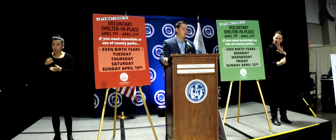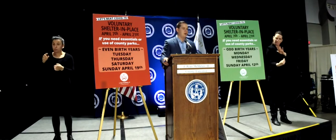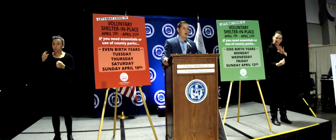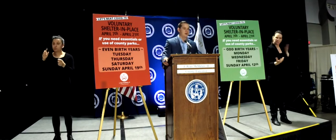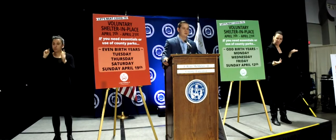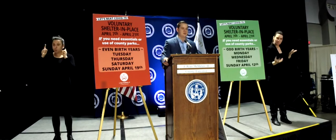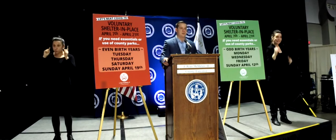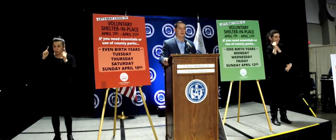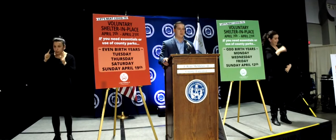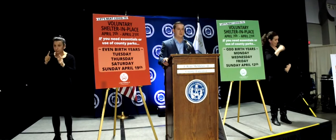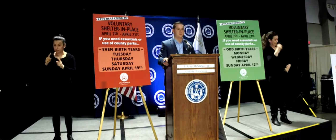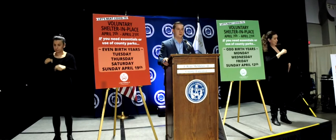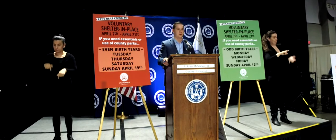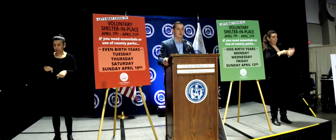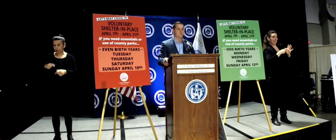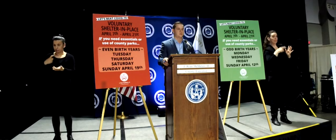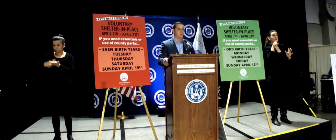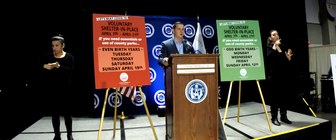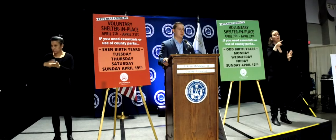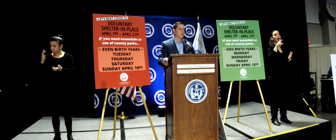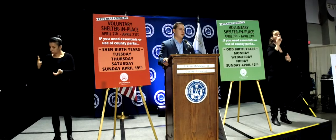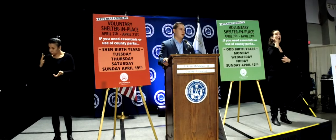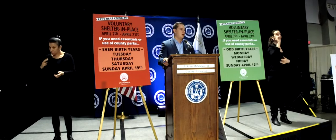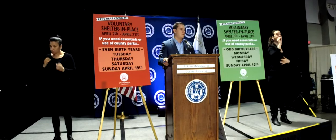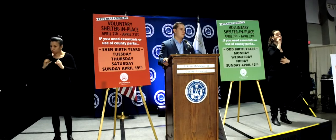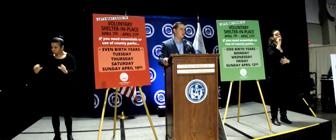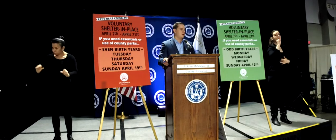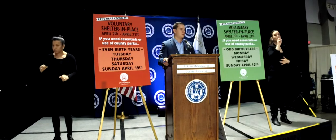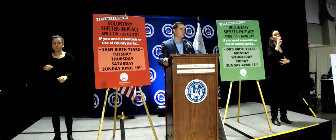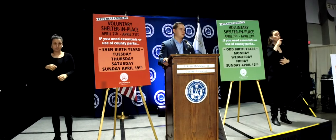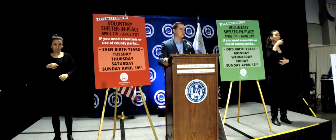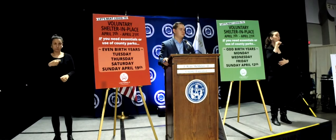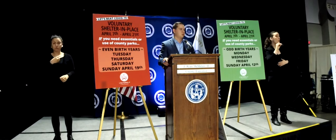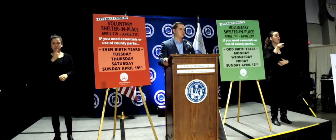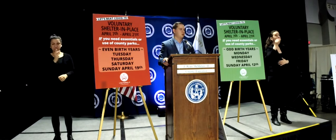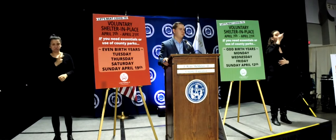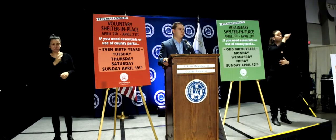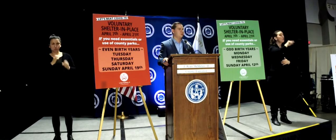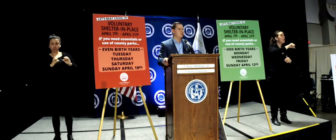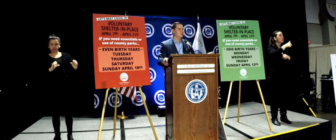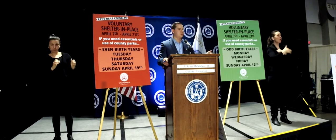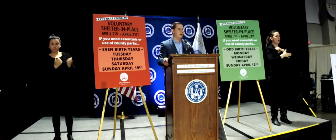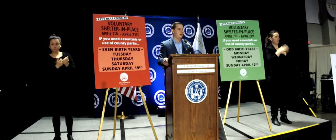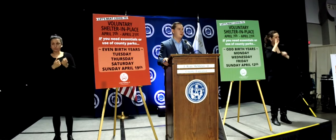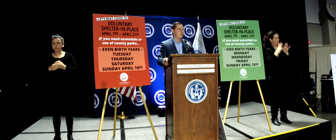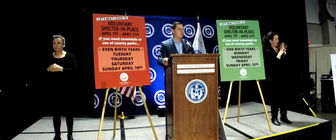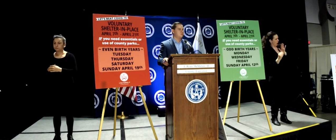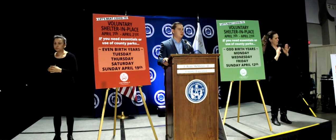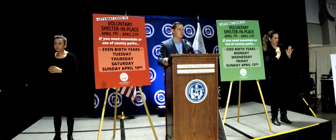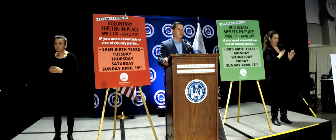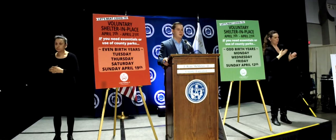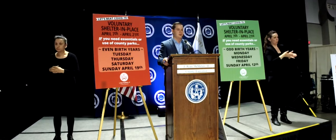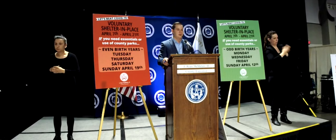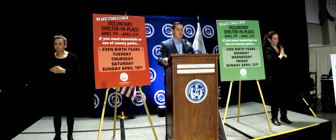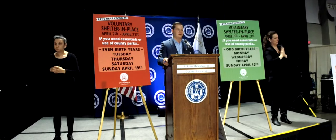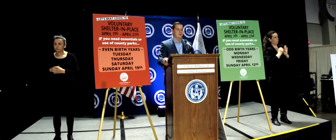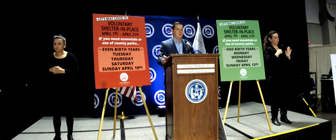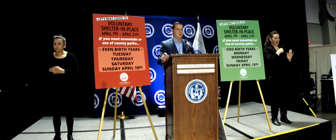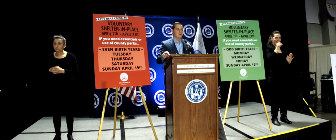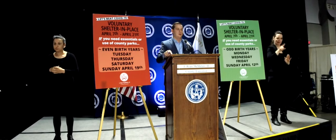leak who they are because they're probably going to want to do their own announcements, but I think in short term you'll see that. And